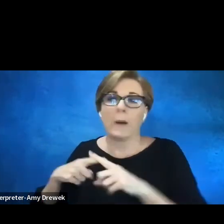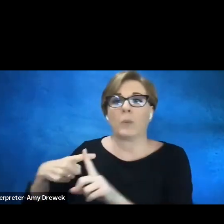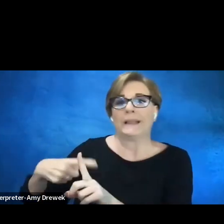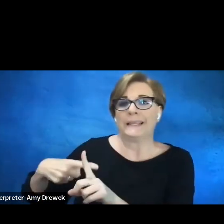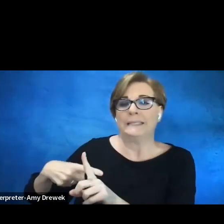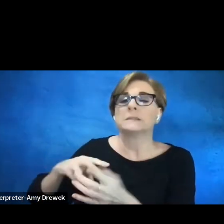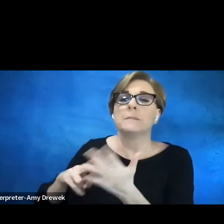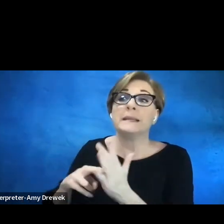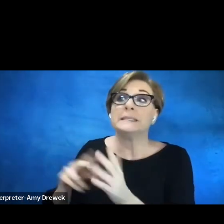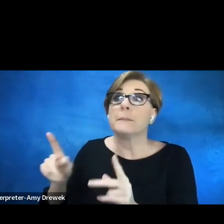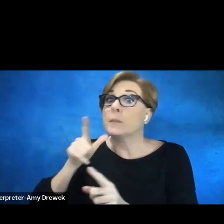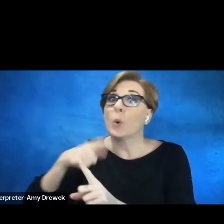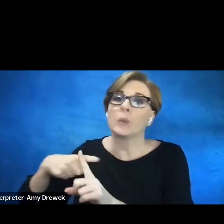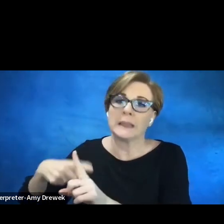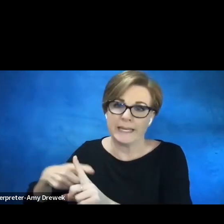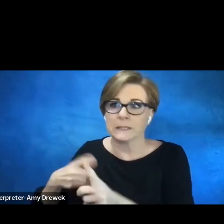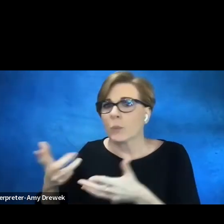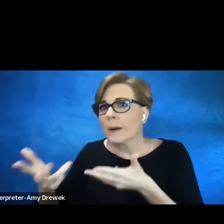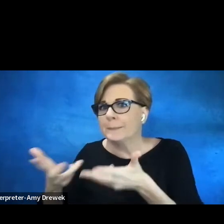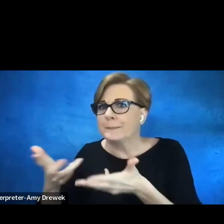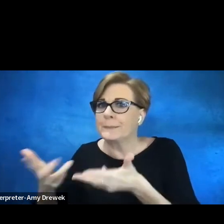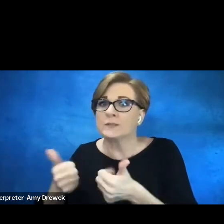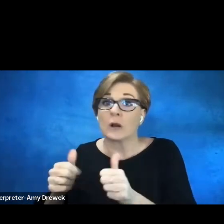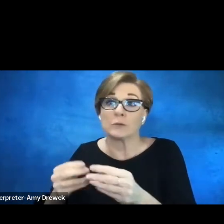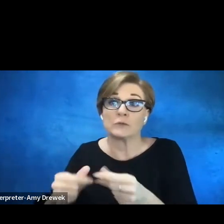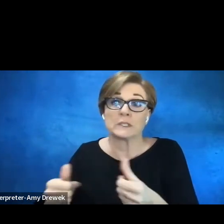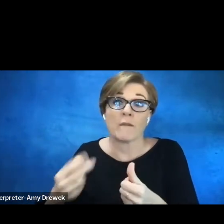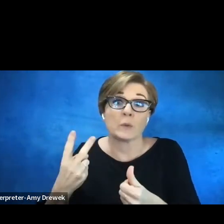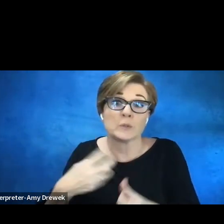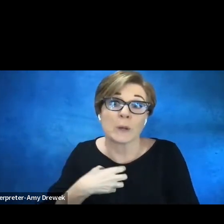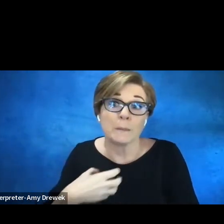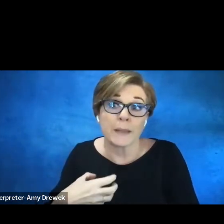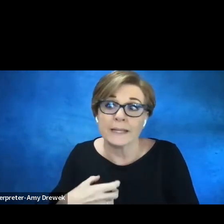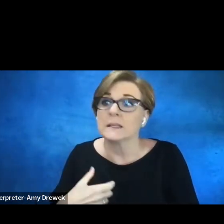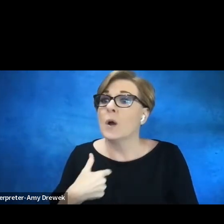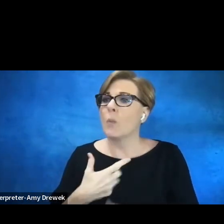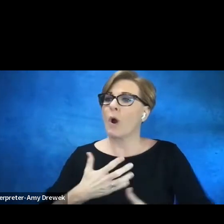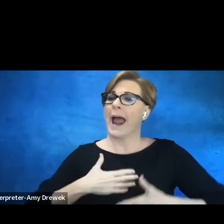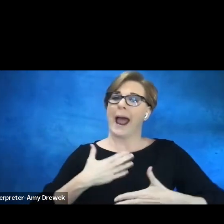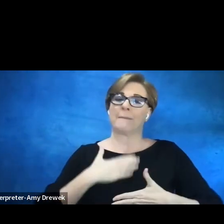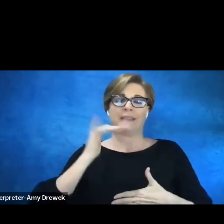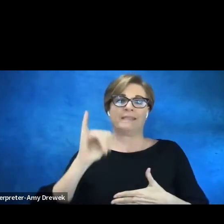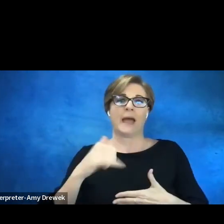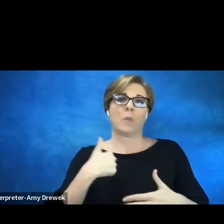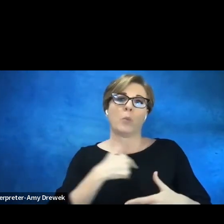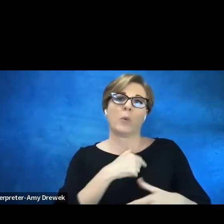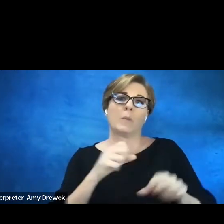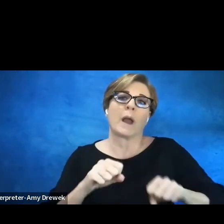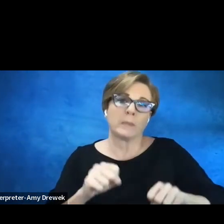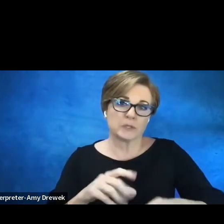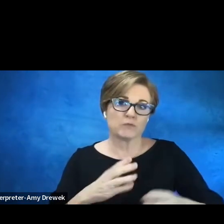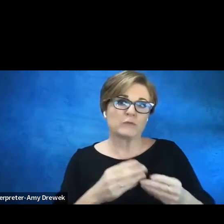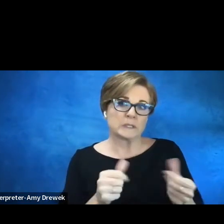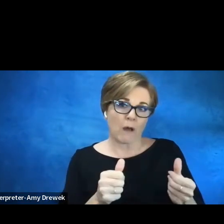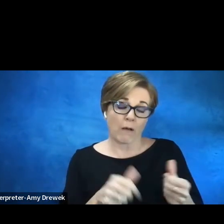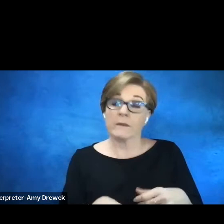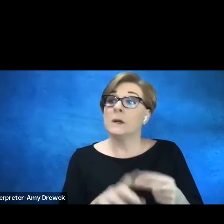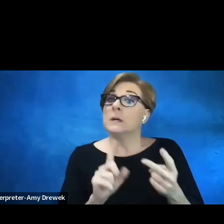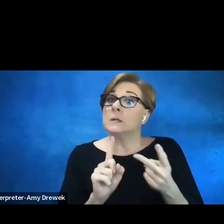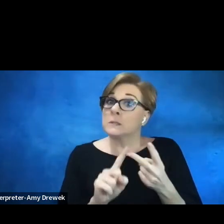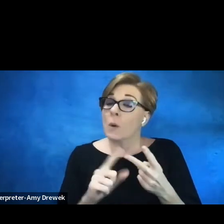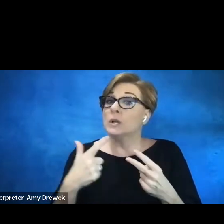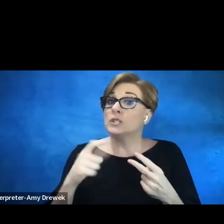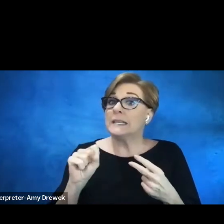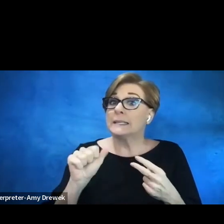there. So happy to have those numbers coming down. In terms of how GSA is implementing